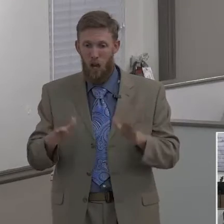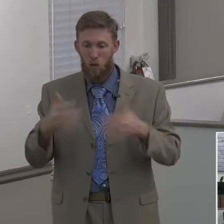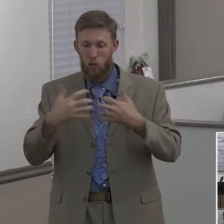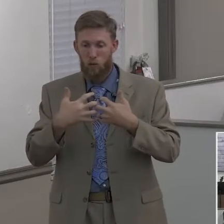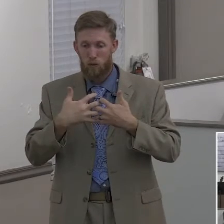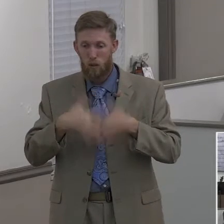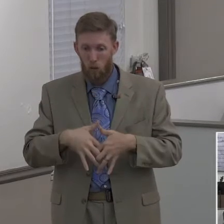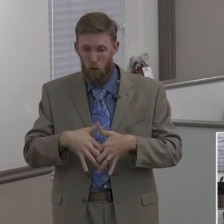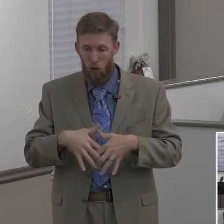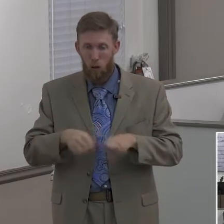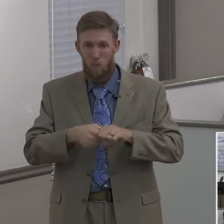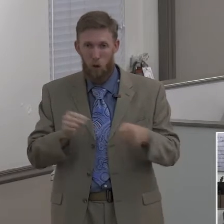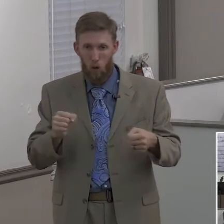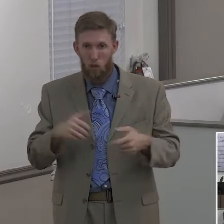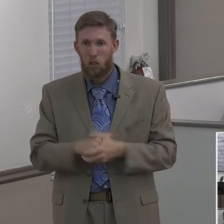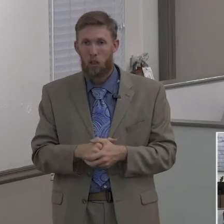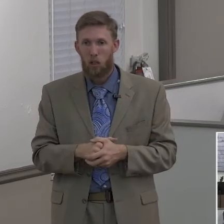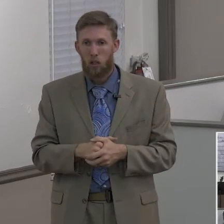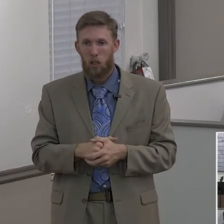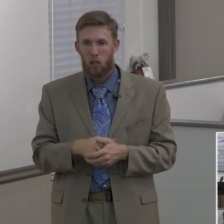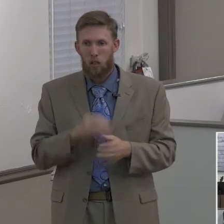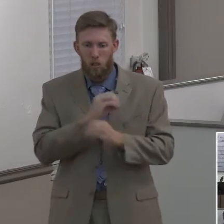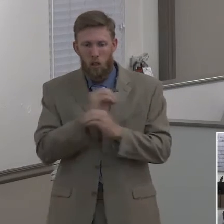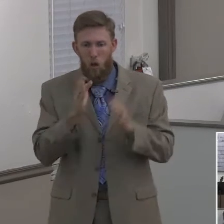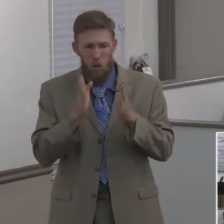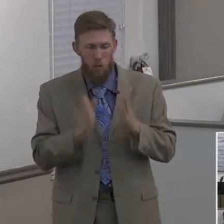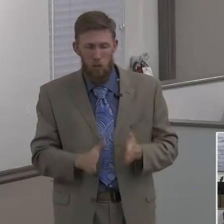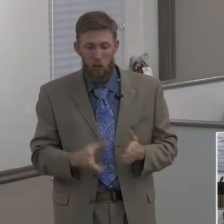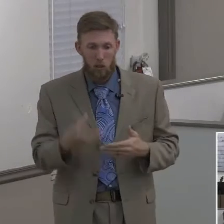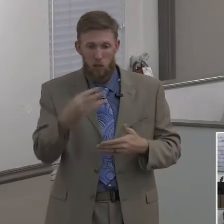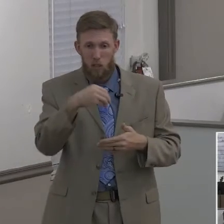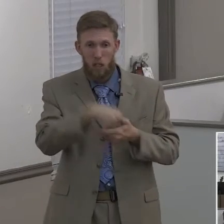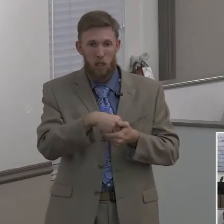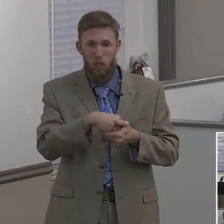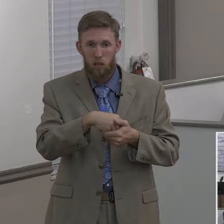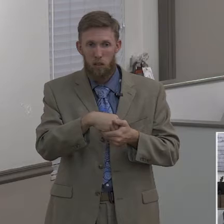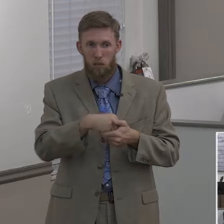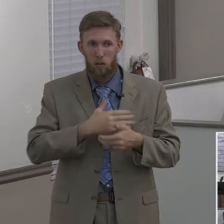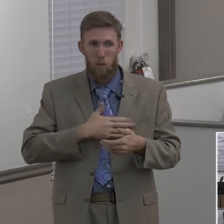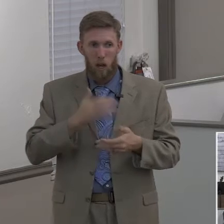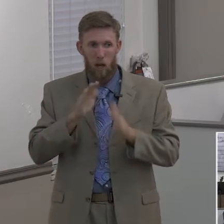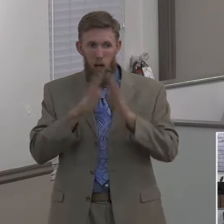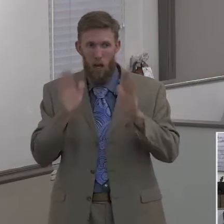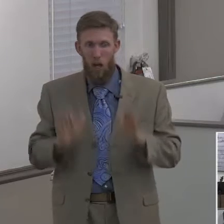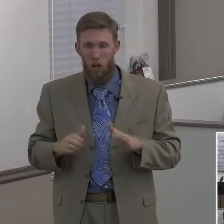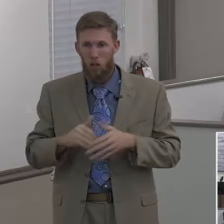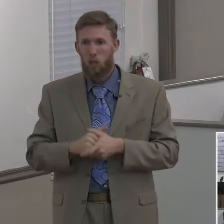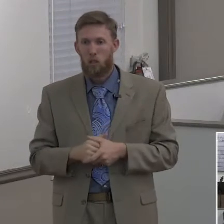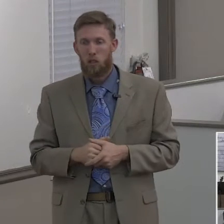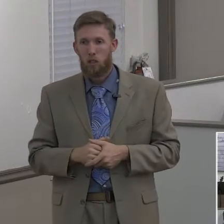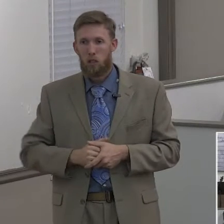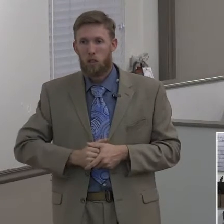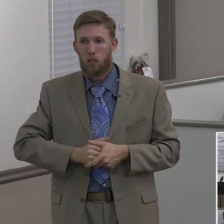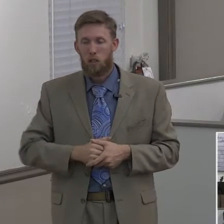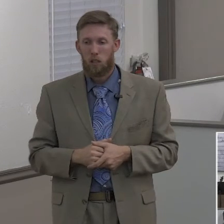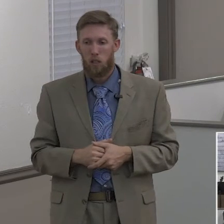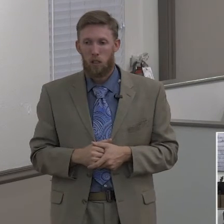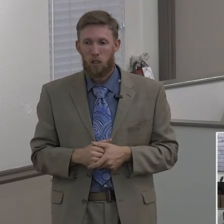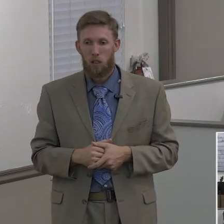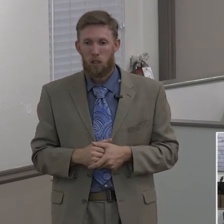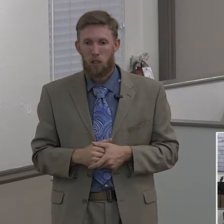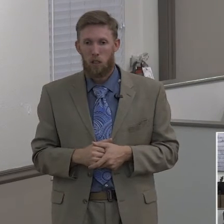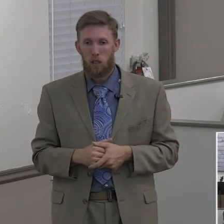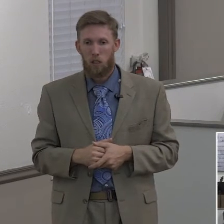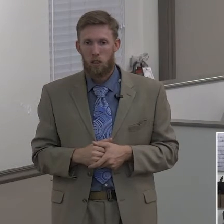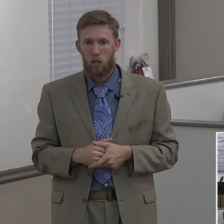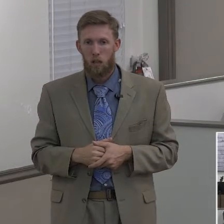You know, no one used them while we were gone. Calling customer service is a comedy of errors. As calls are dropped, you can't understand what